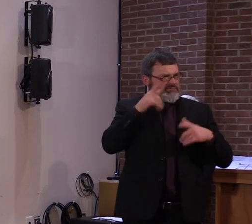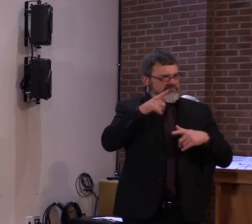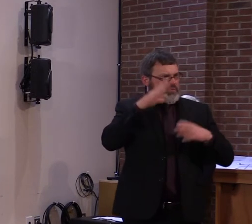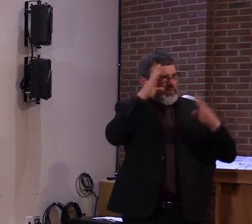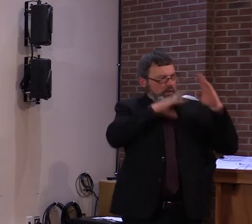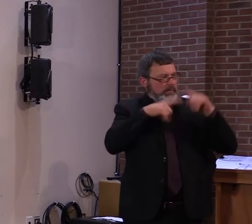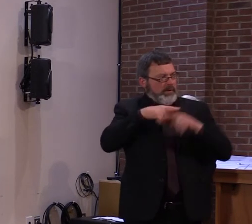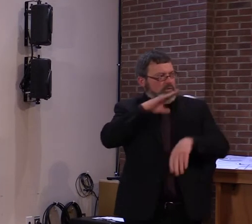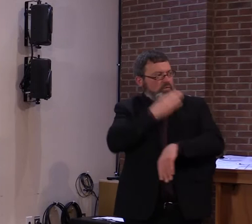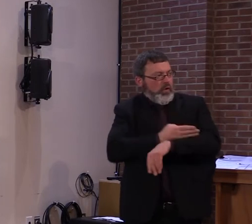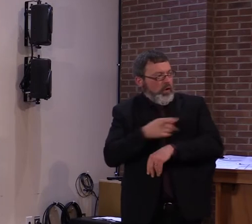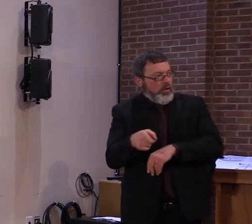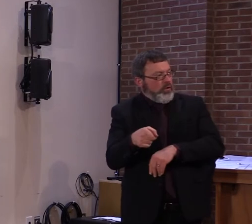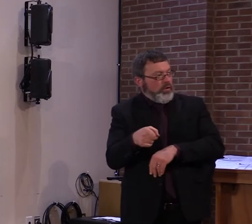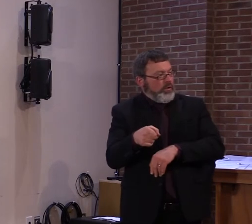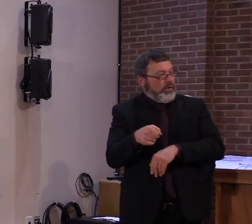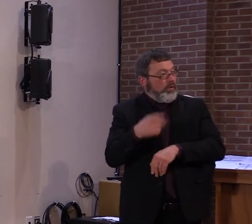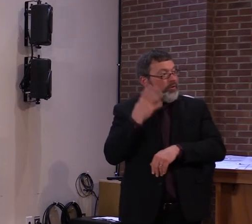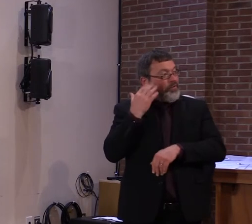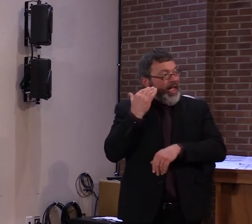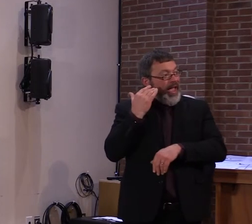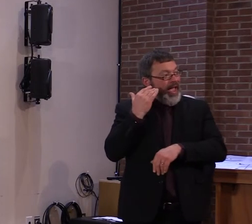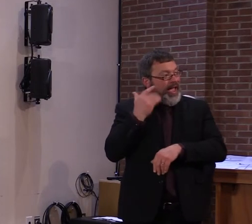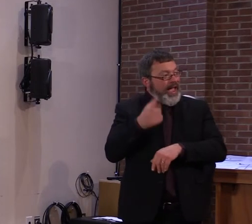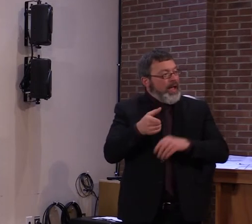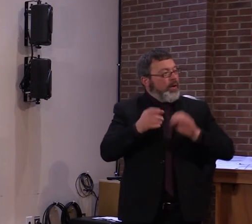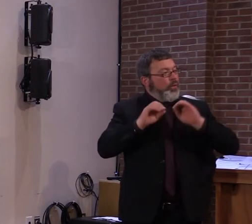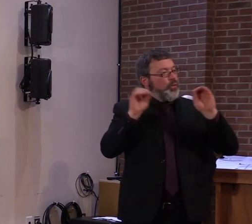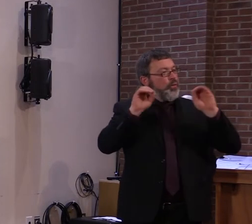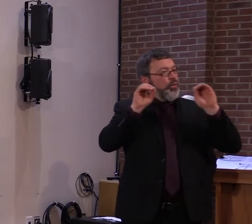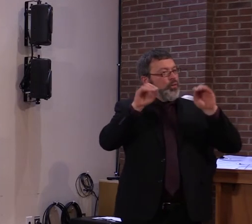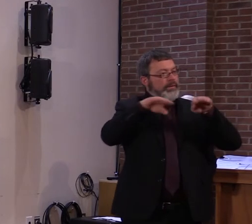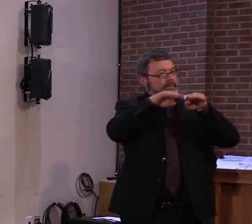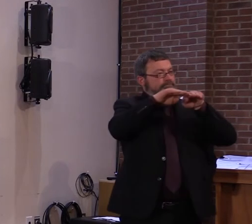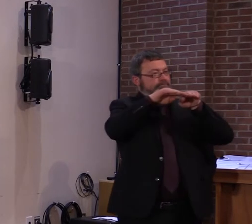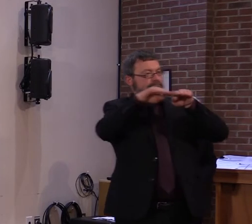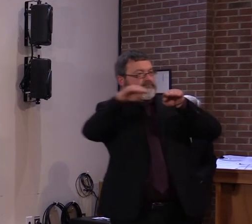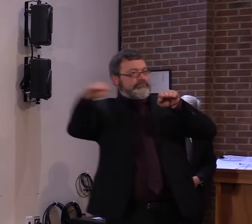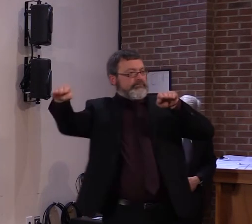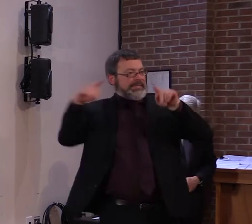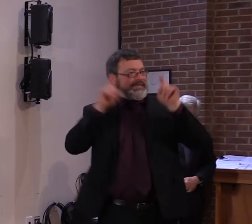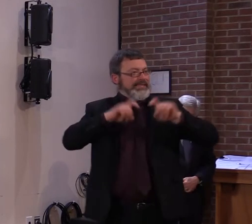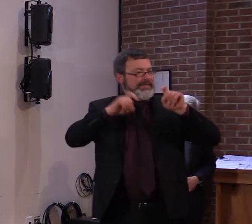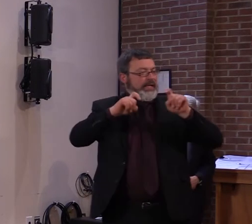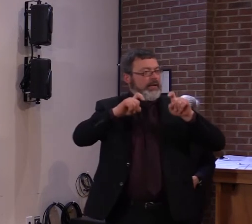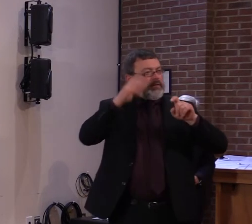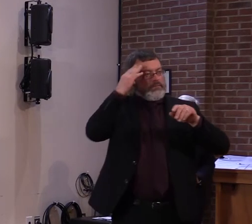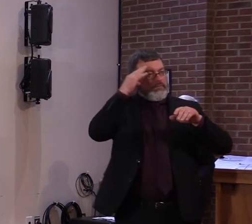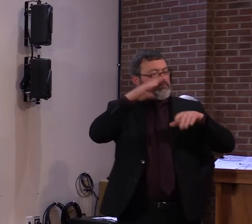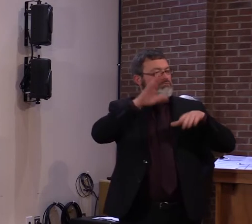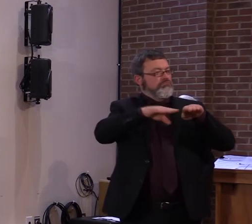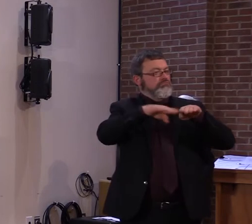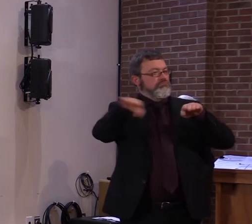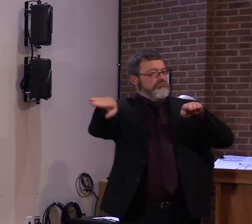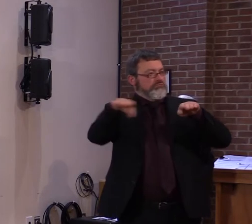baseline testing for COVID at her hospital and in nearby